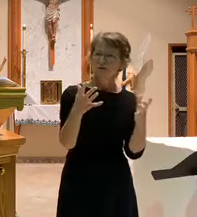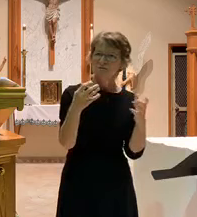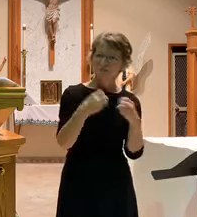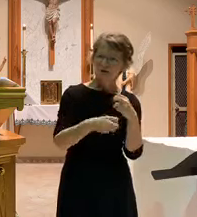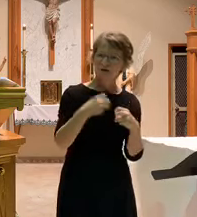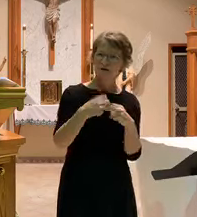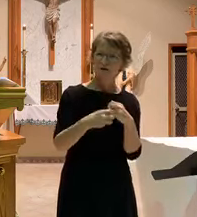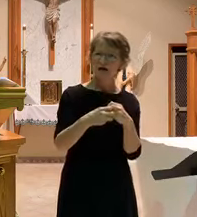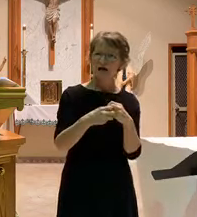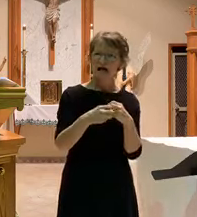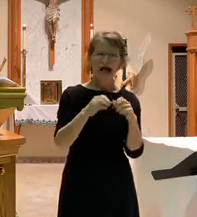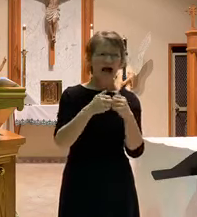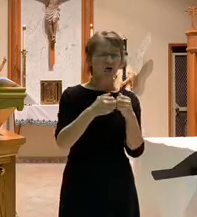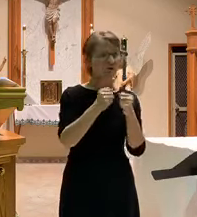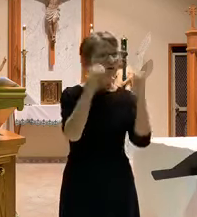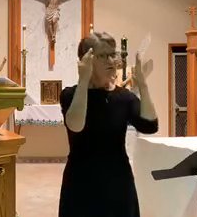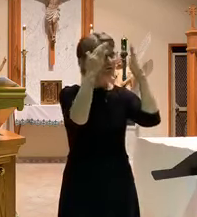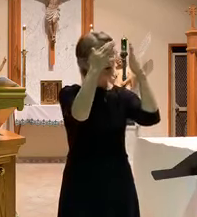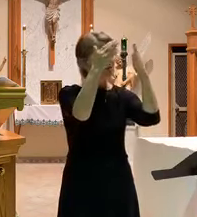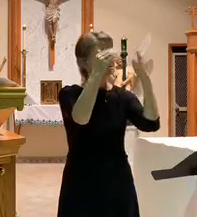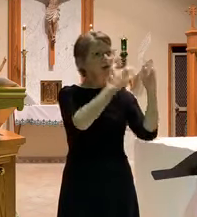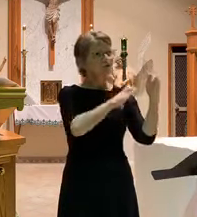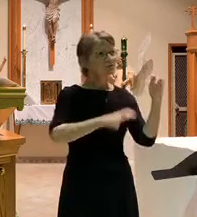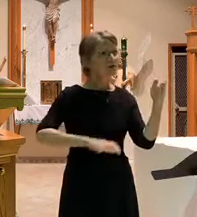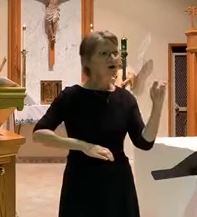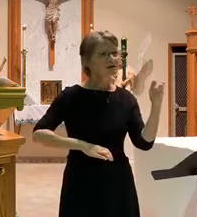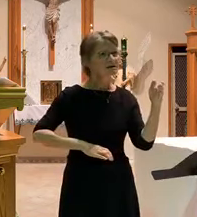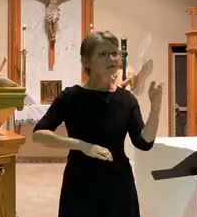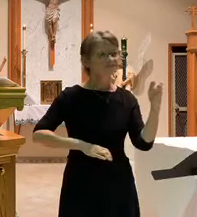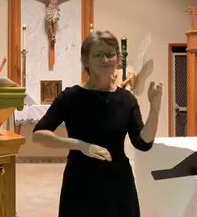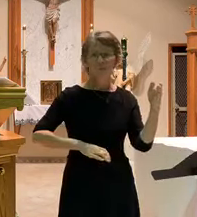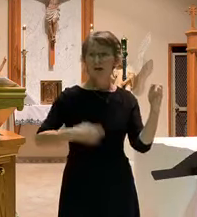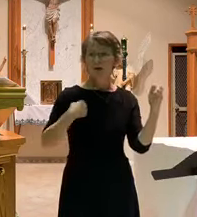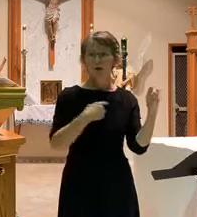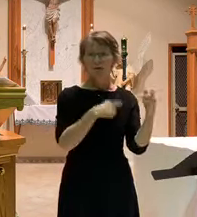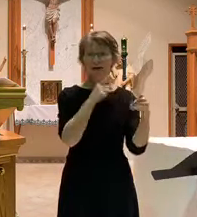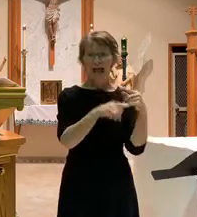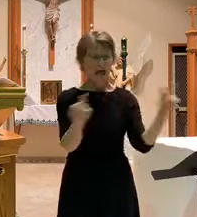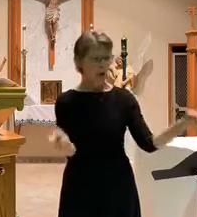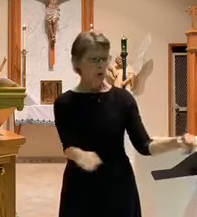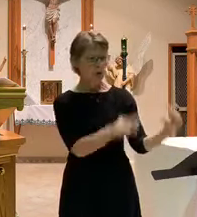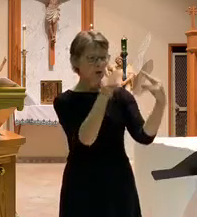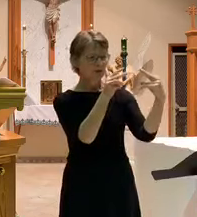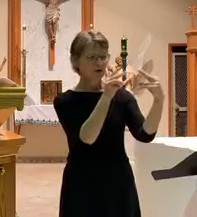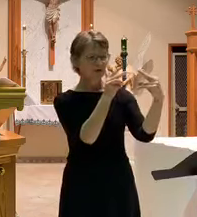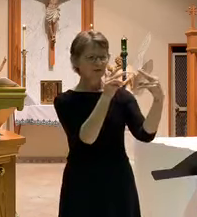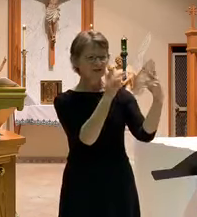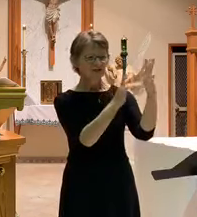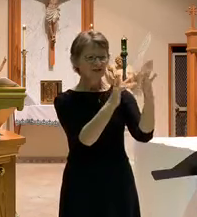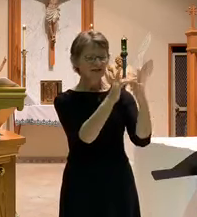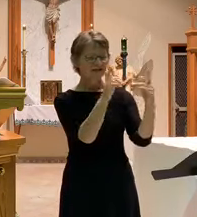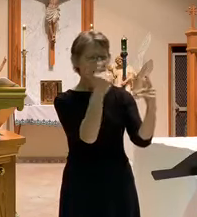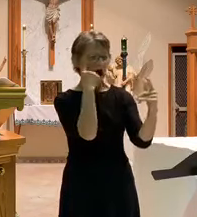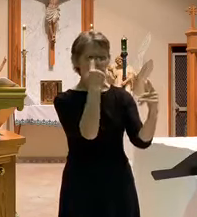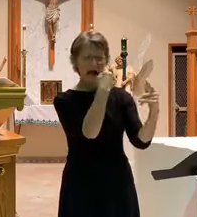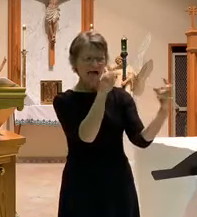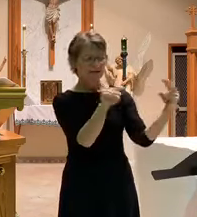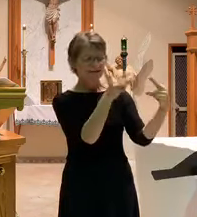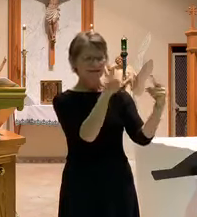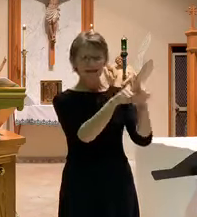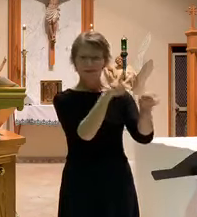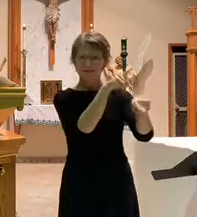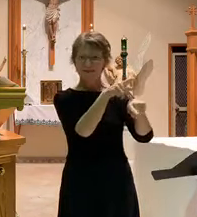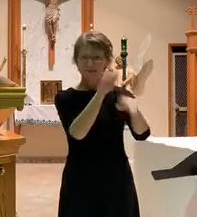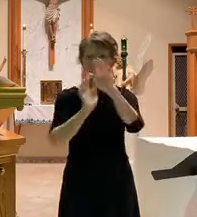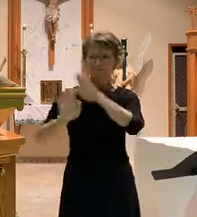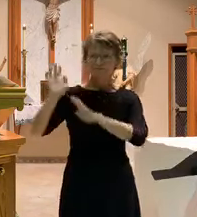We won't be able to look into Jesus' physical eyes as Peter did until Judgment Day. But in the meantime,